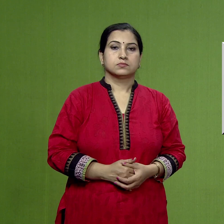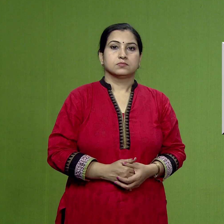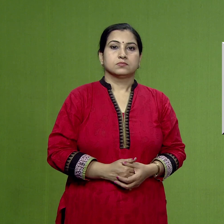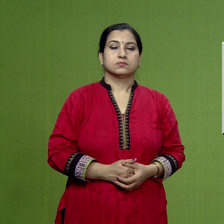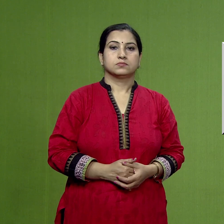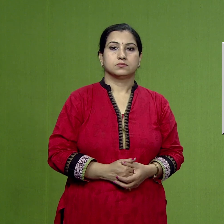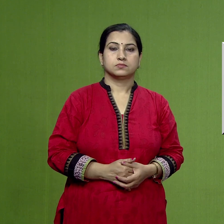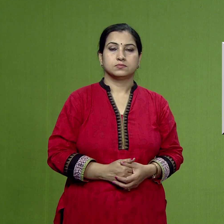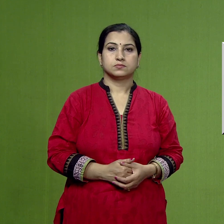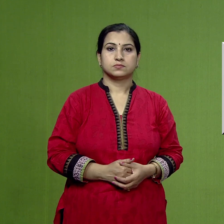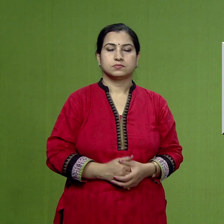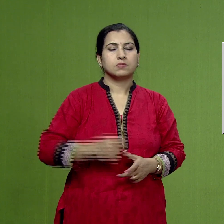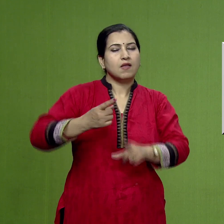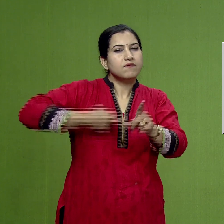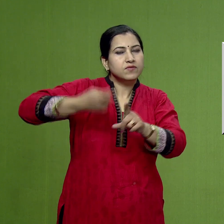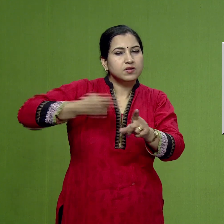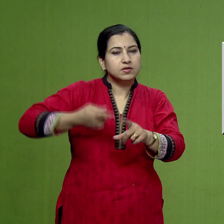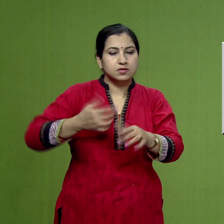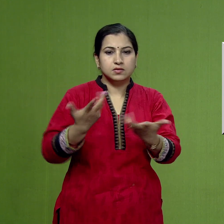The areas of average fertility,